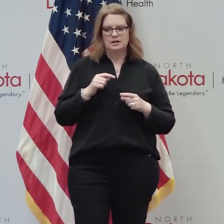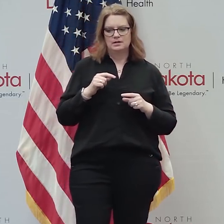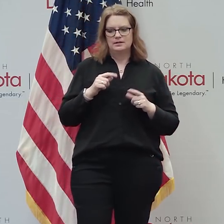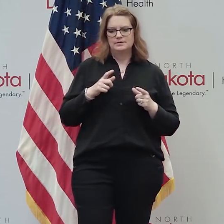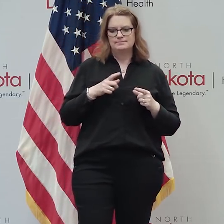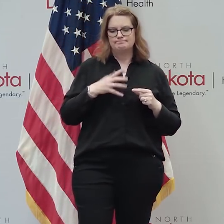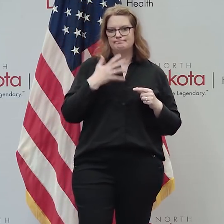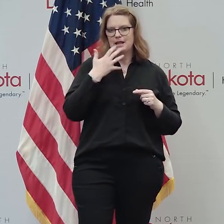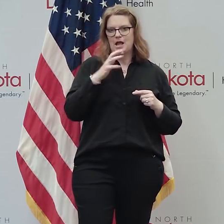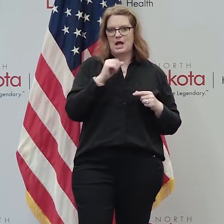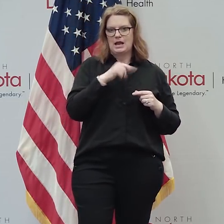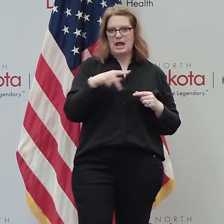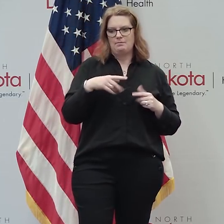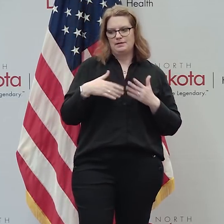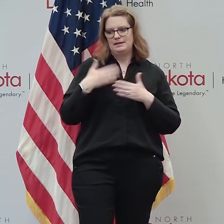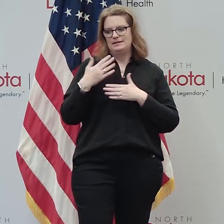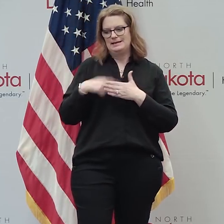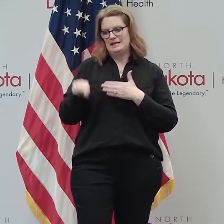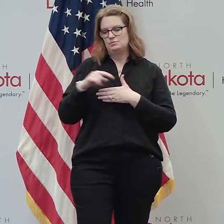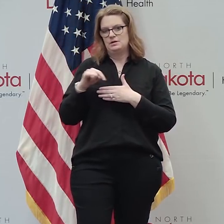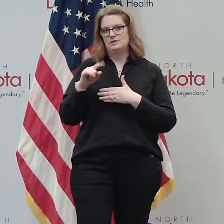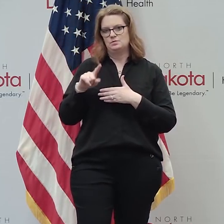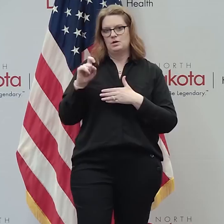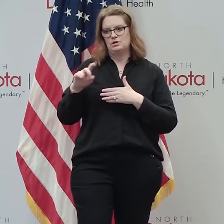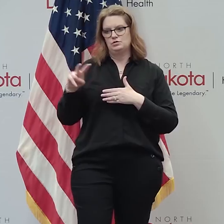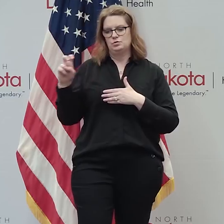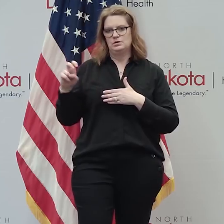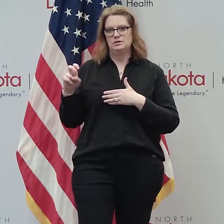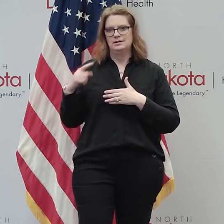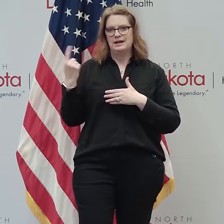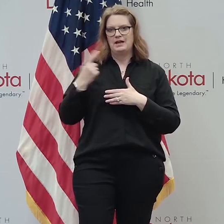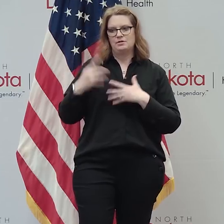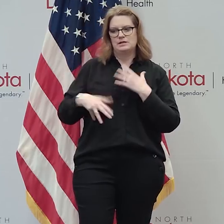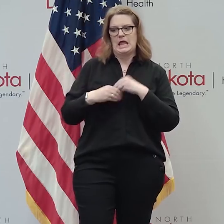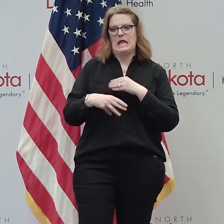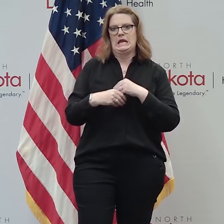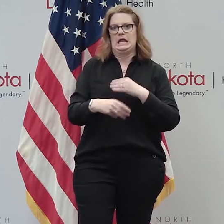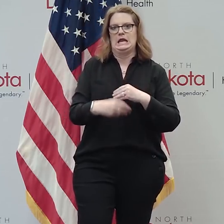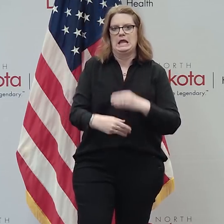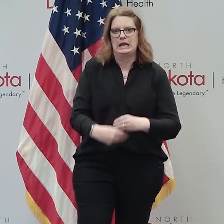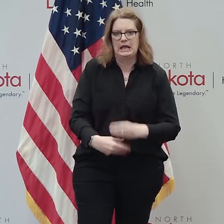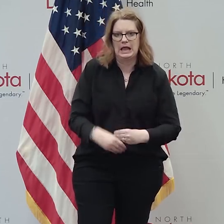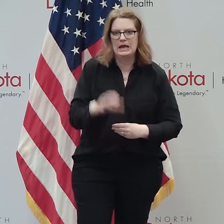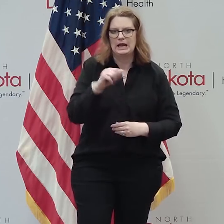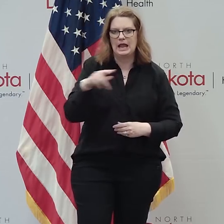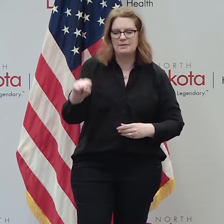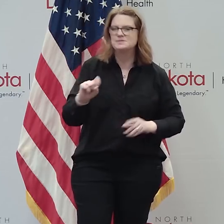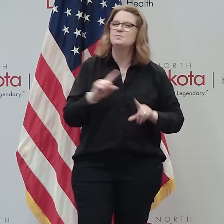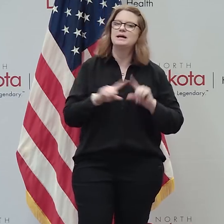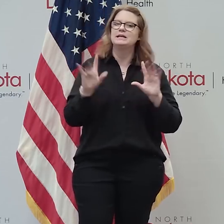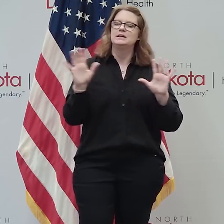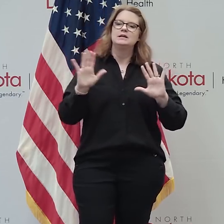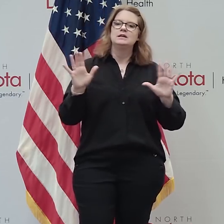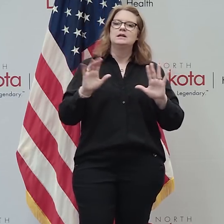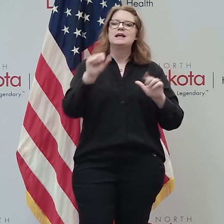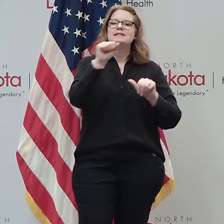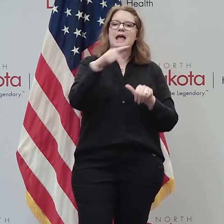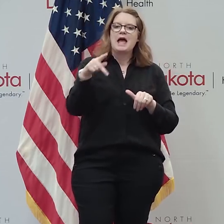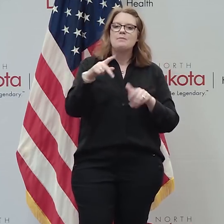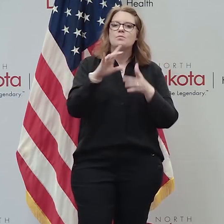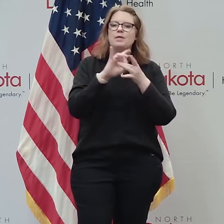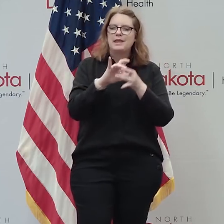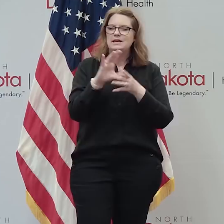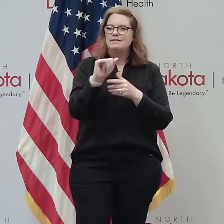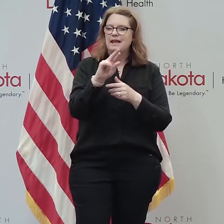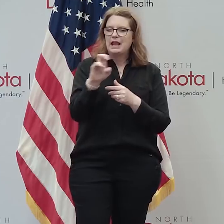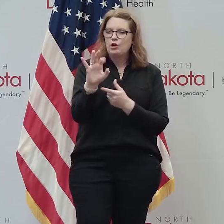app, then the next week there's 20, and the next week there's 200, and everybody's throwing up apps. But these apps that relate to